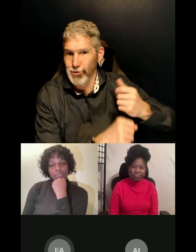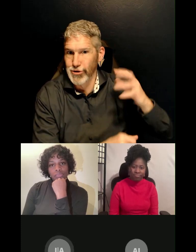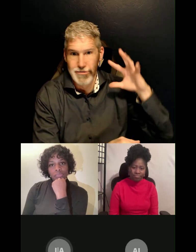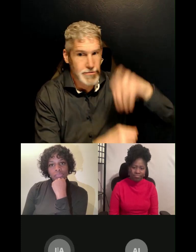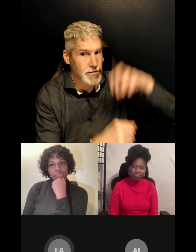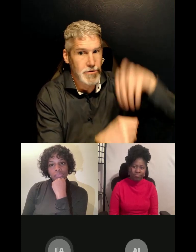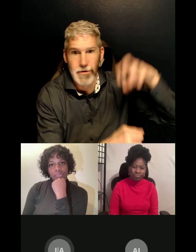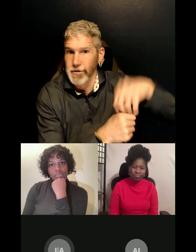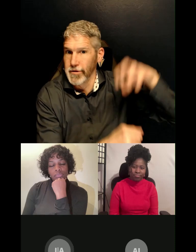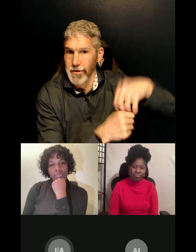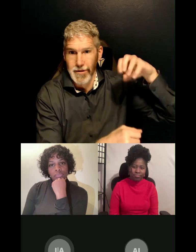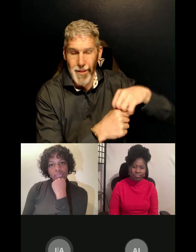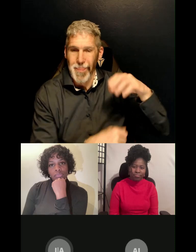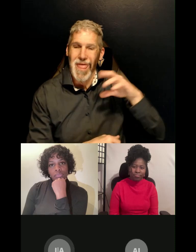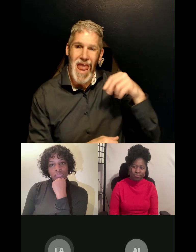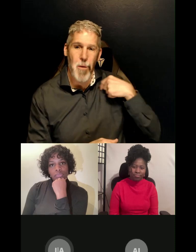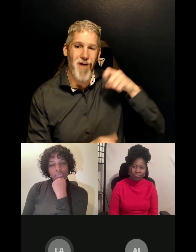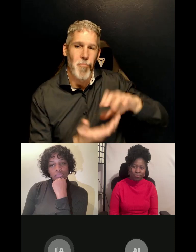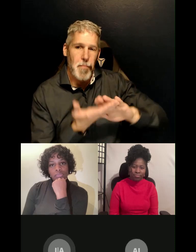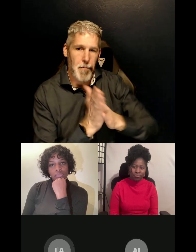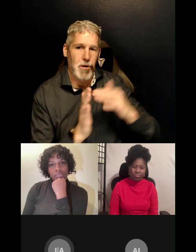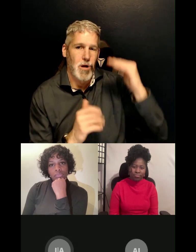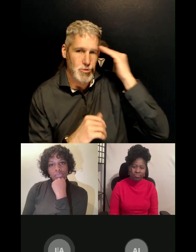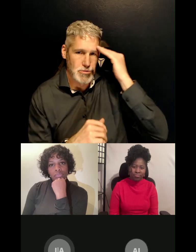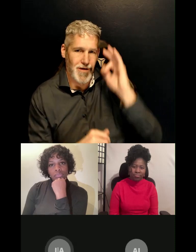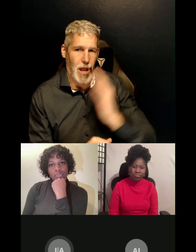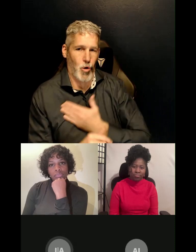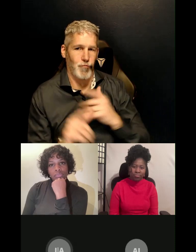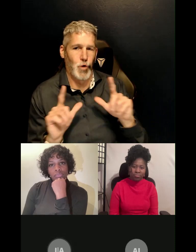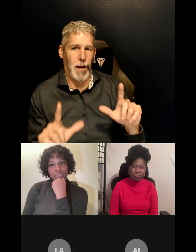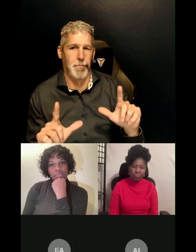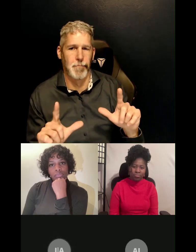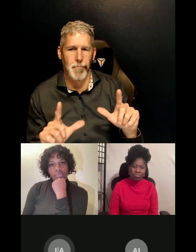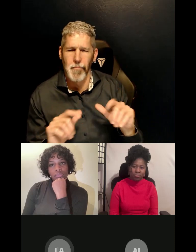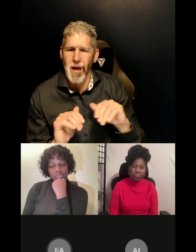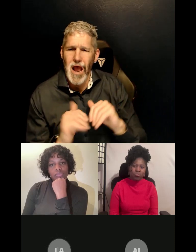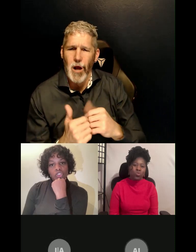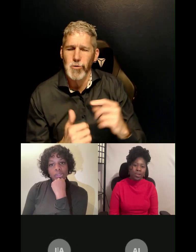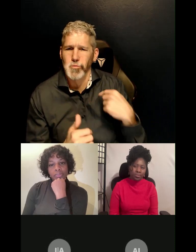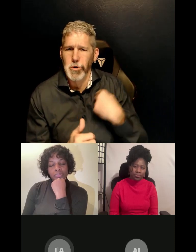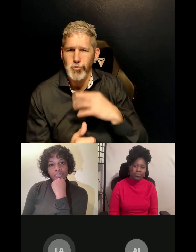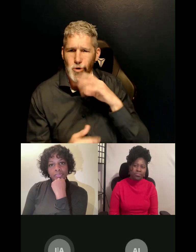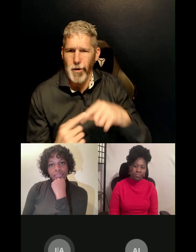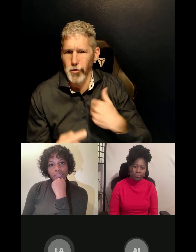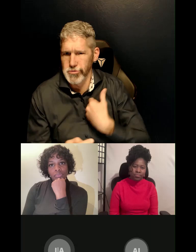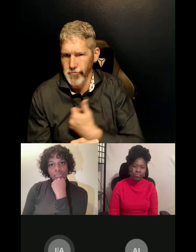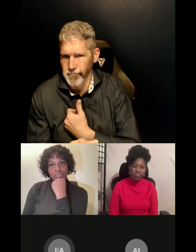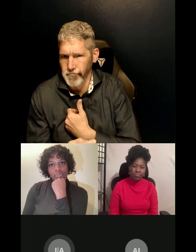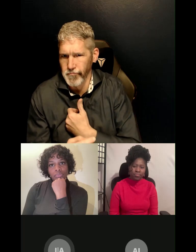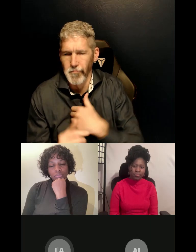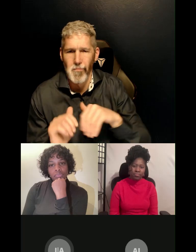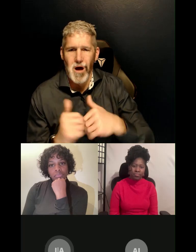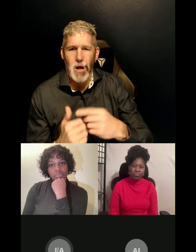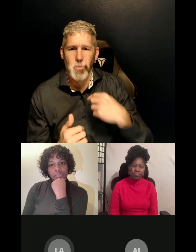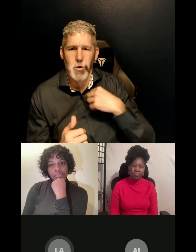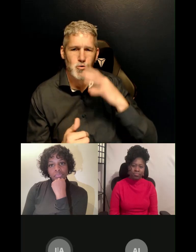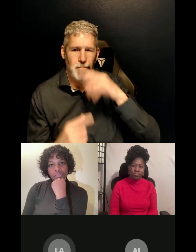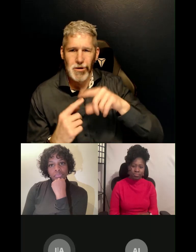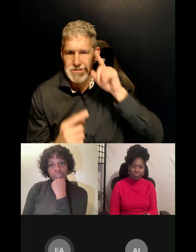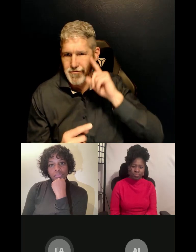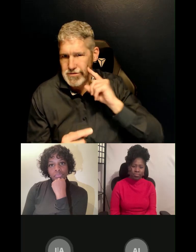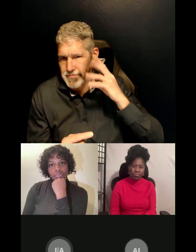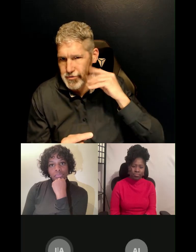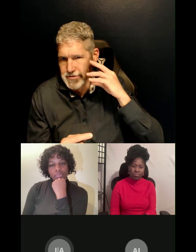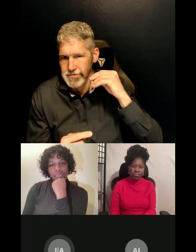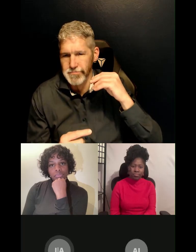have to write more. We have to direct more. We have to produce more. We have to be involved more. And then they can be aware of our framing. And